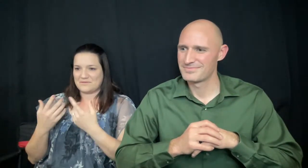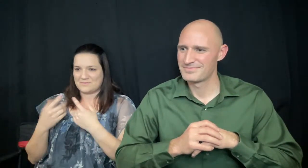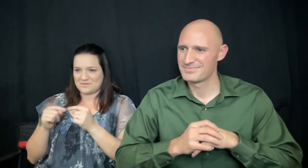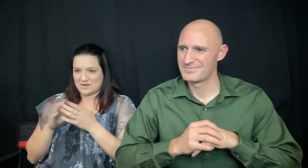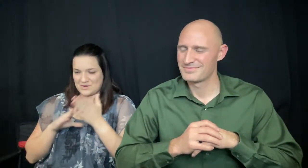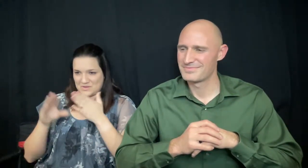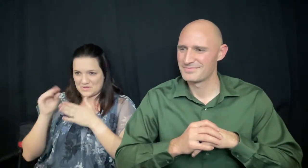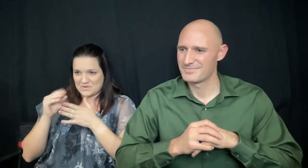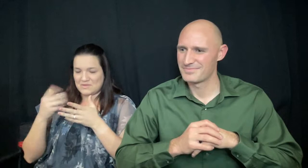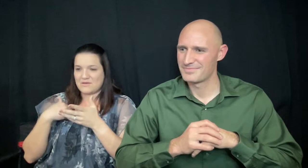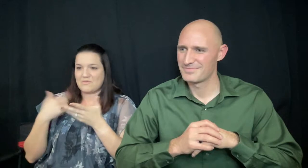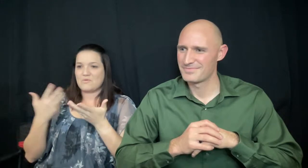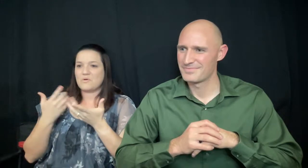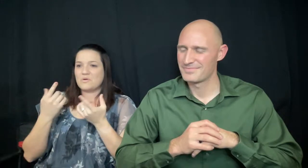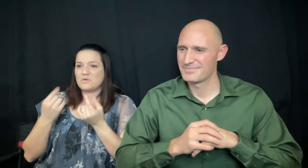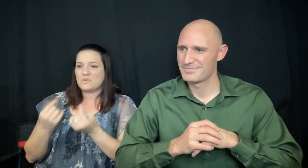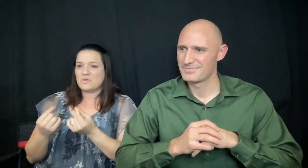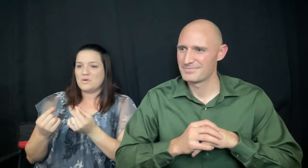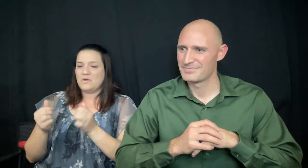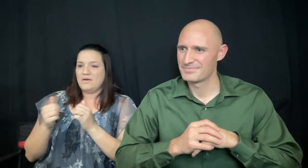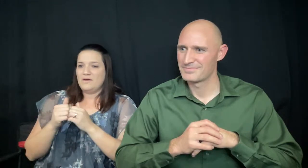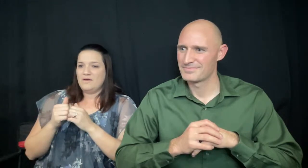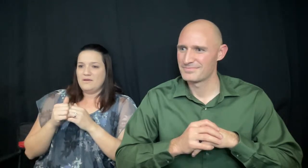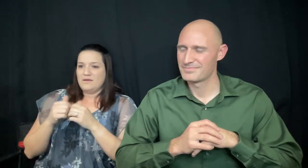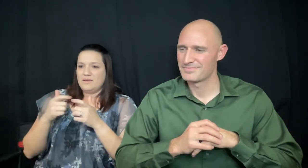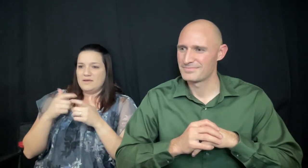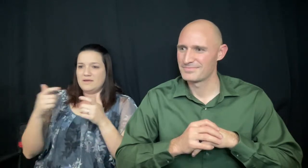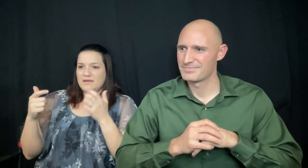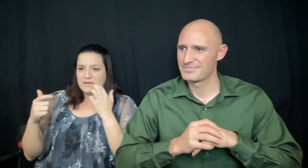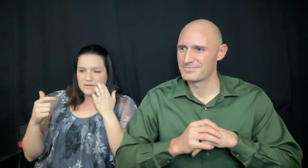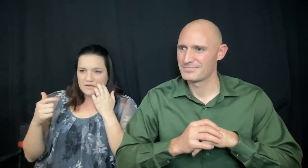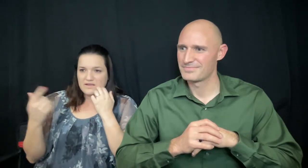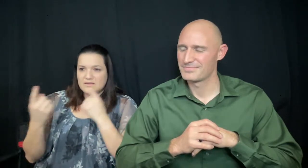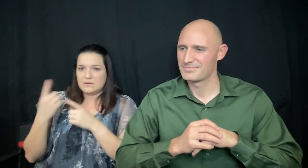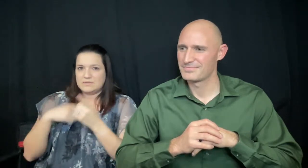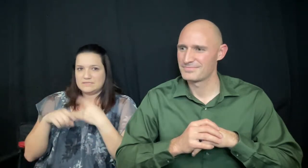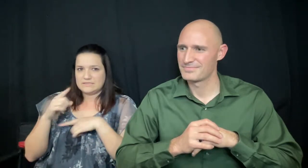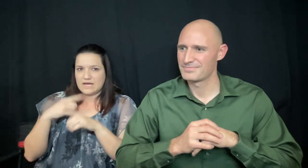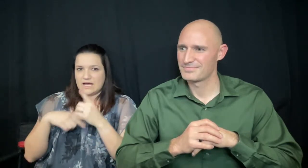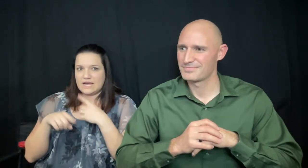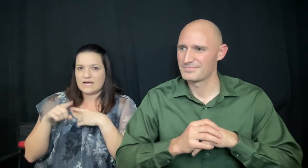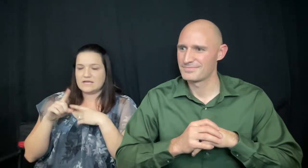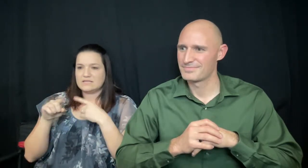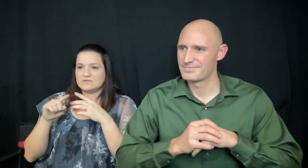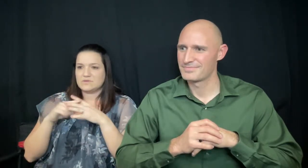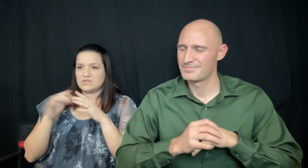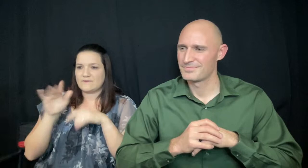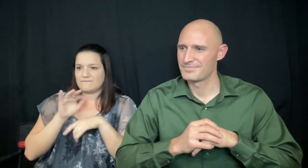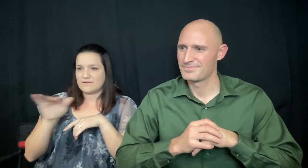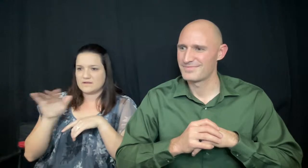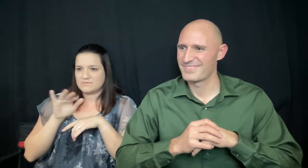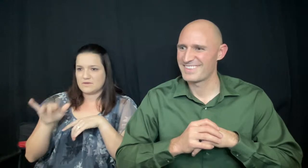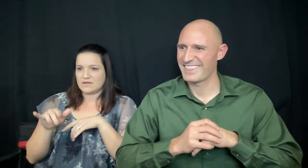So what do you do in reference to my biggest thing when someone's signing and when they start finger spelling, I just go like this, my